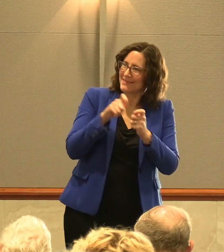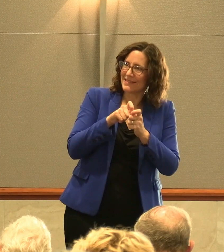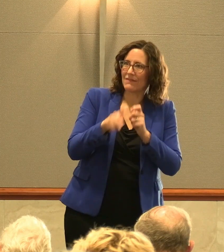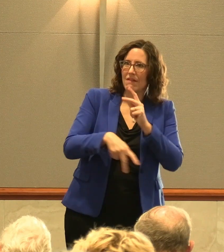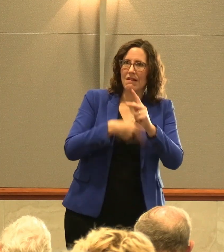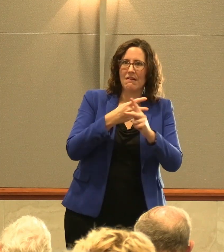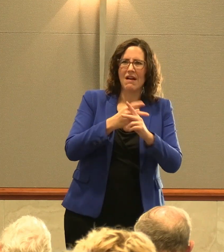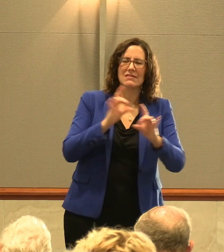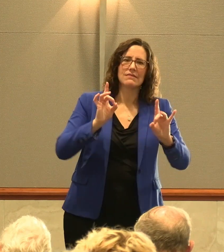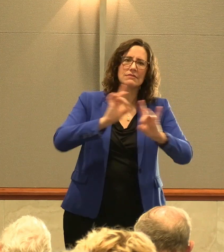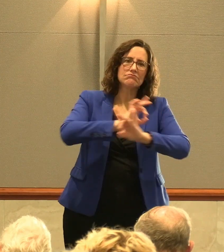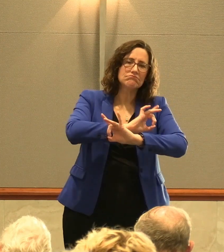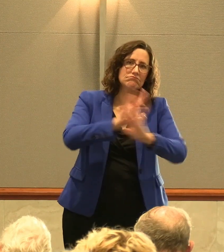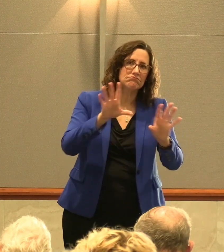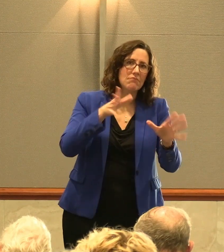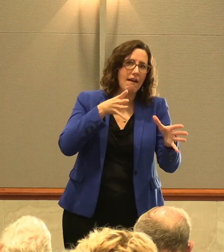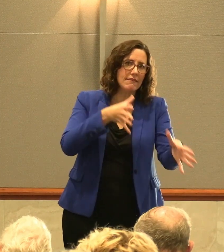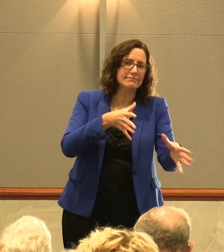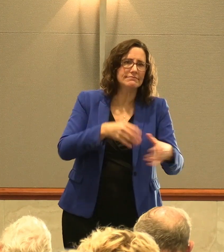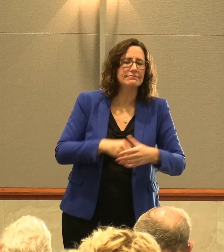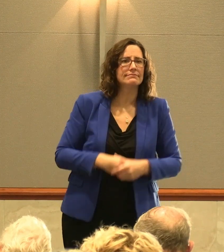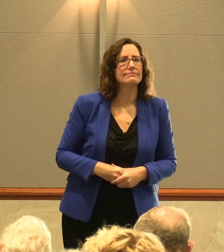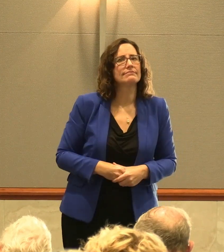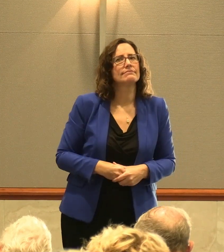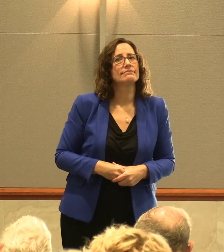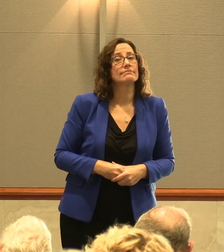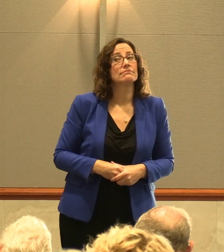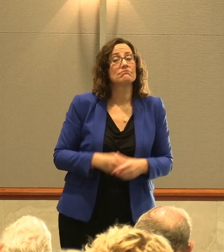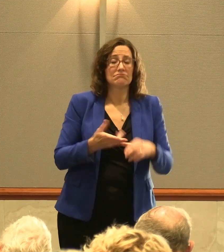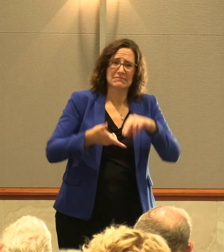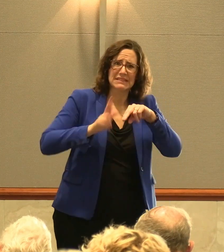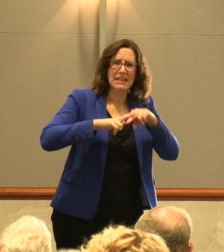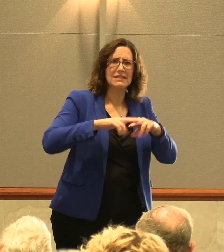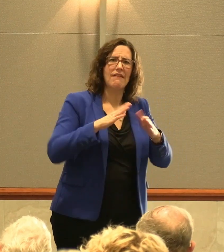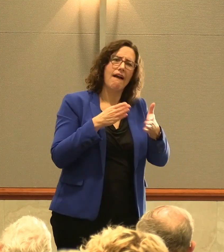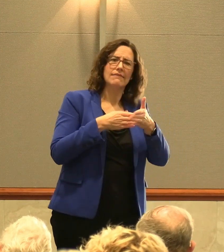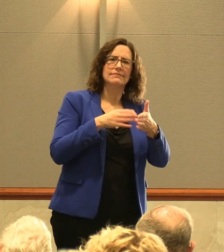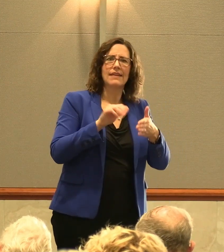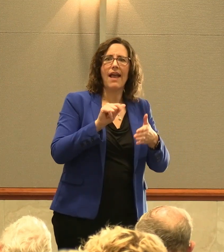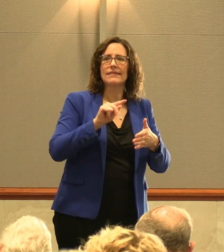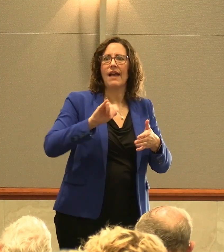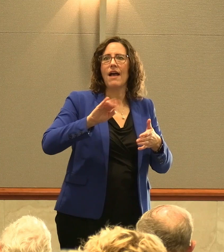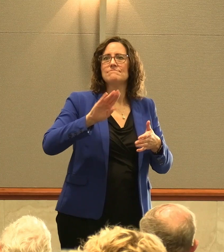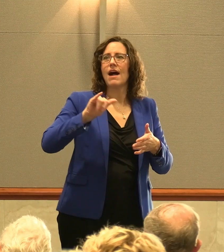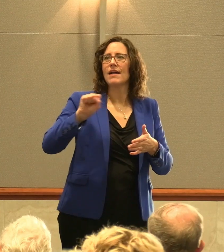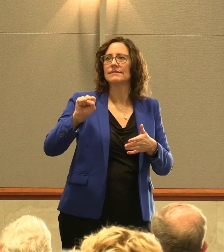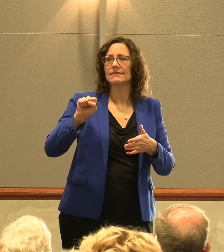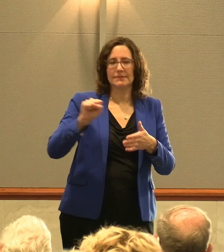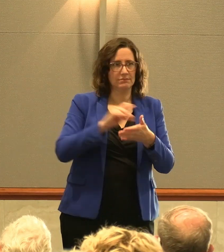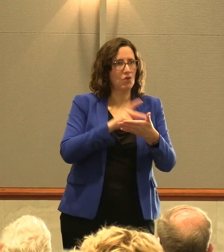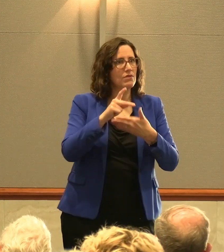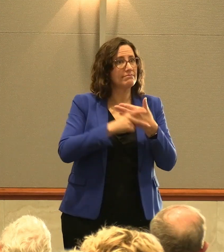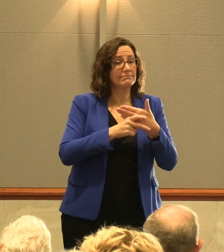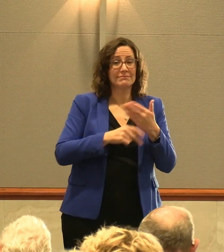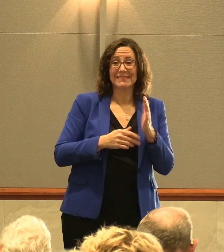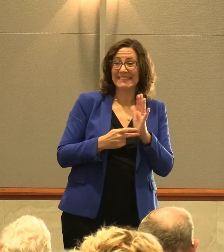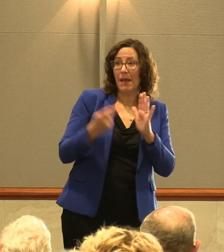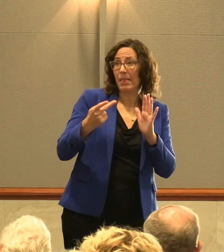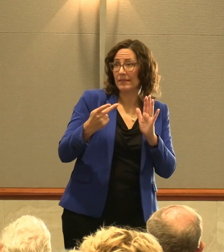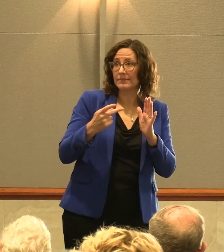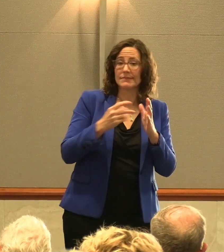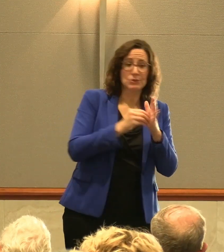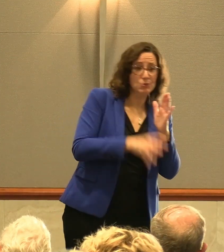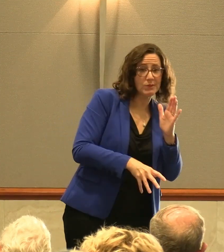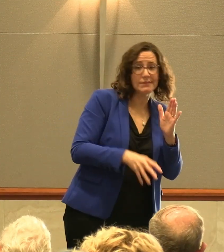of ancient hatred. We intensified our anti-bias programming, nearly doubling the number of students, teachers,